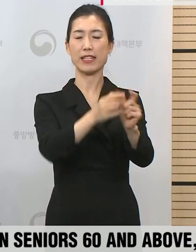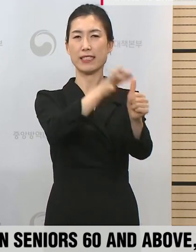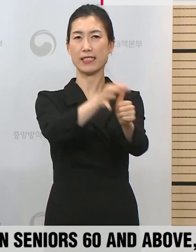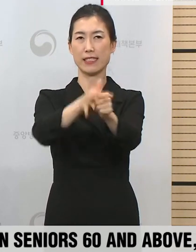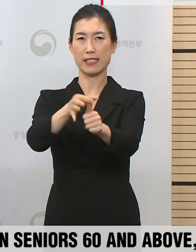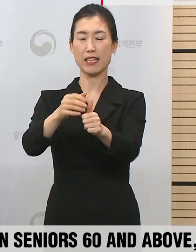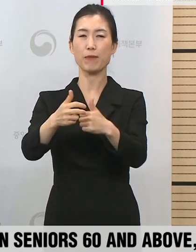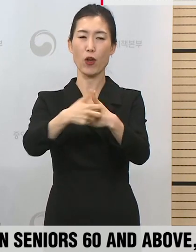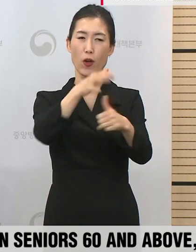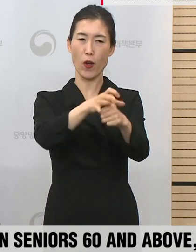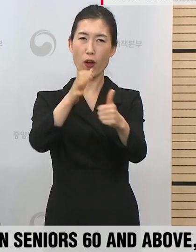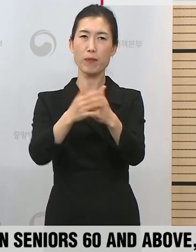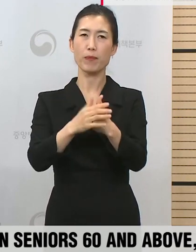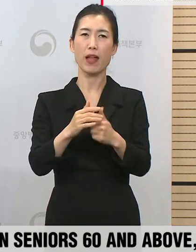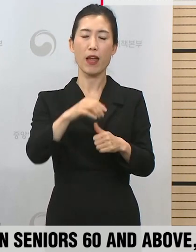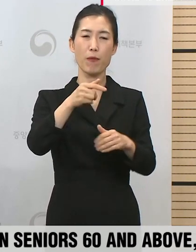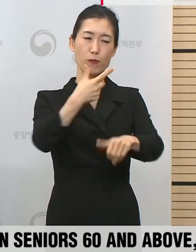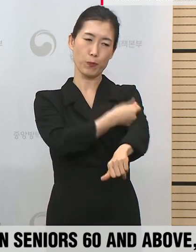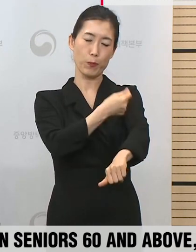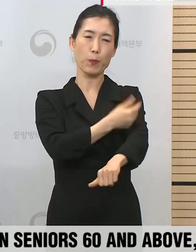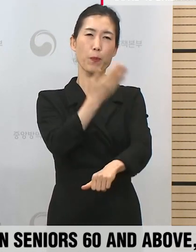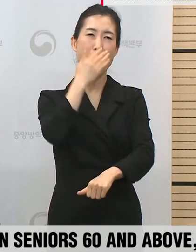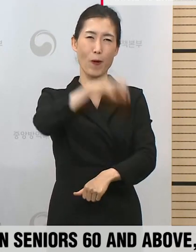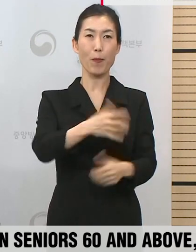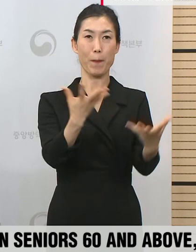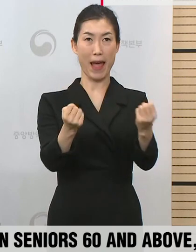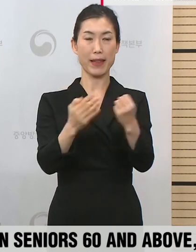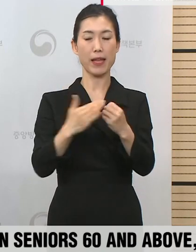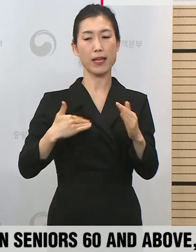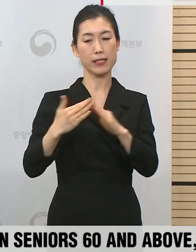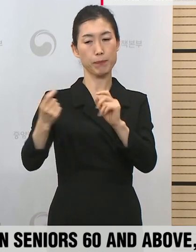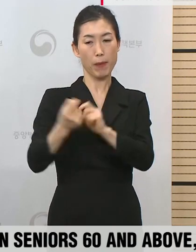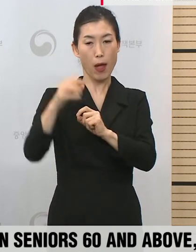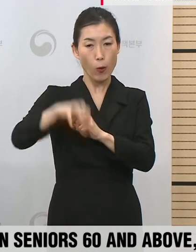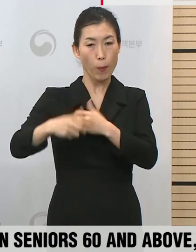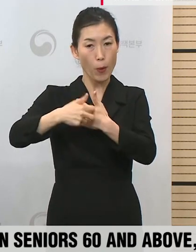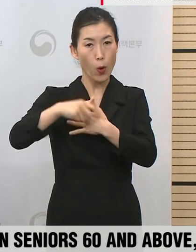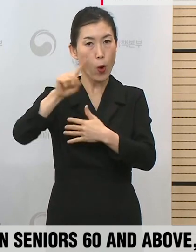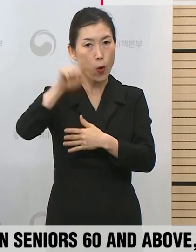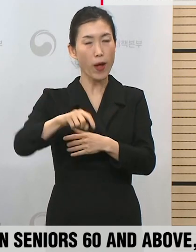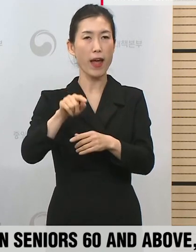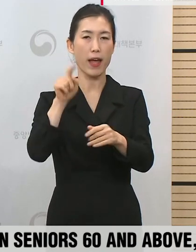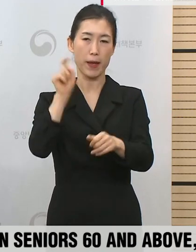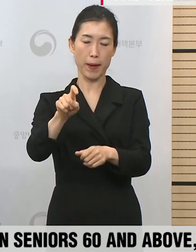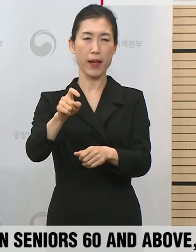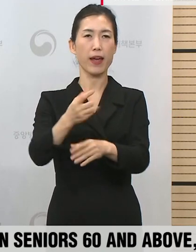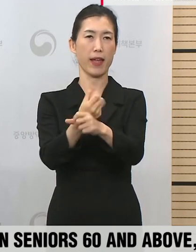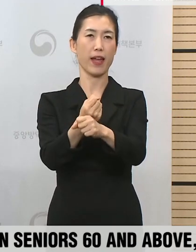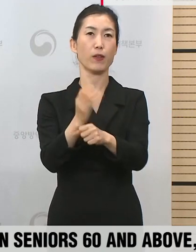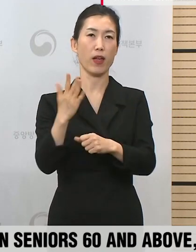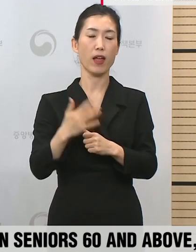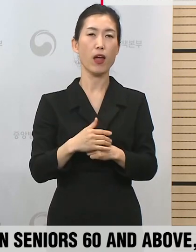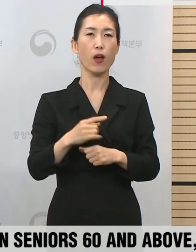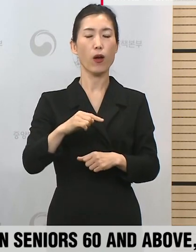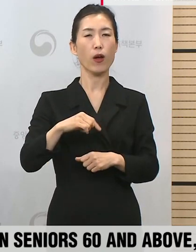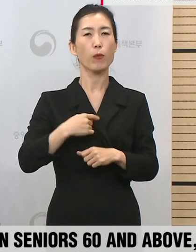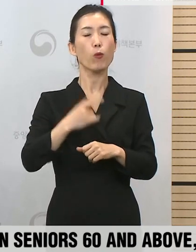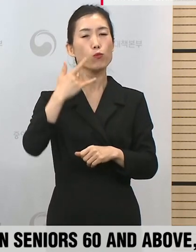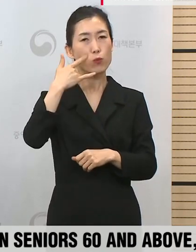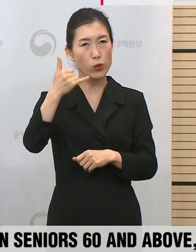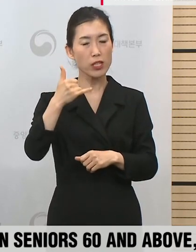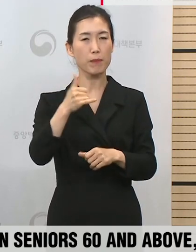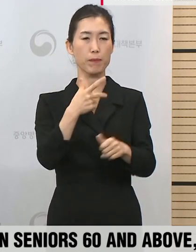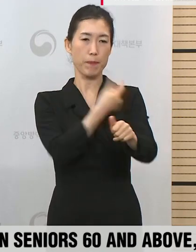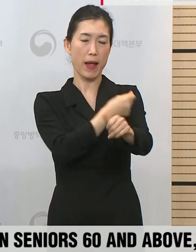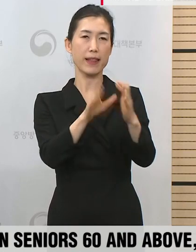about 13,000 designated hospitals that will roll out the vaccines for these group of people. So you can go